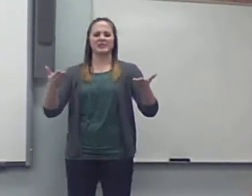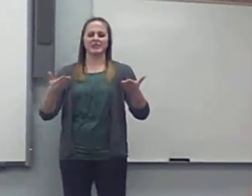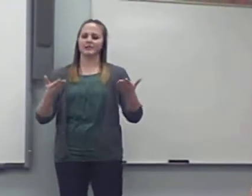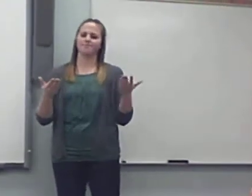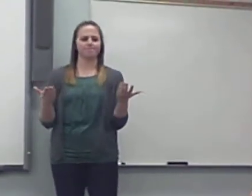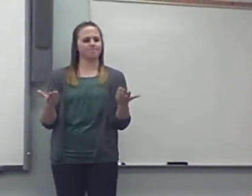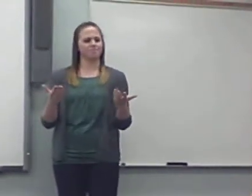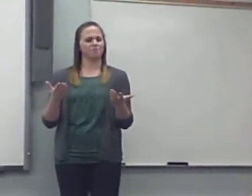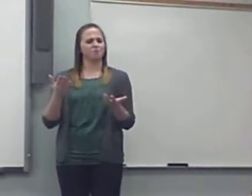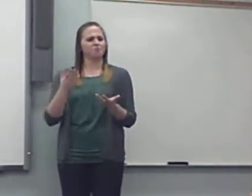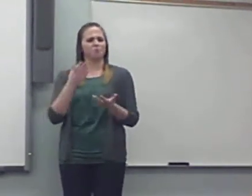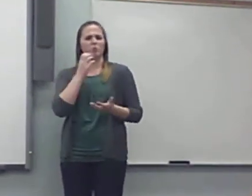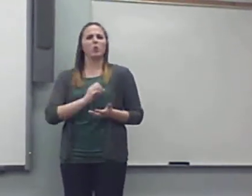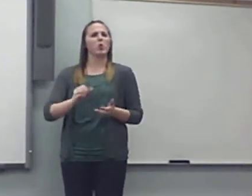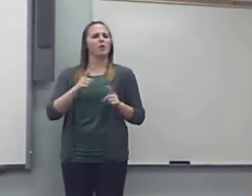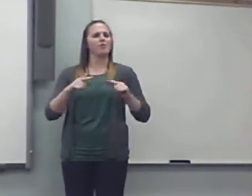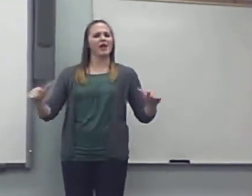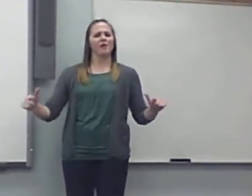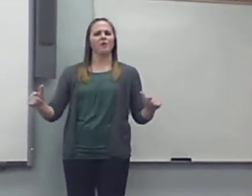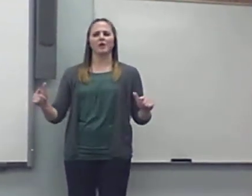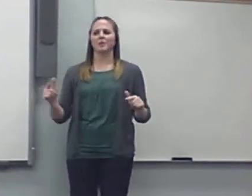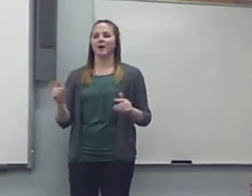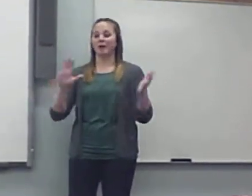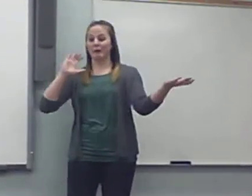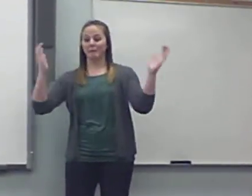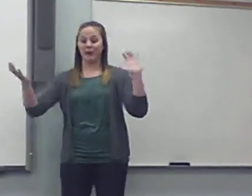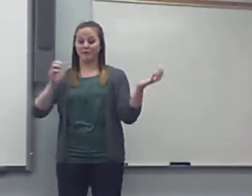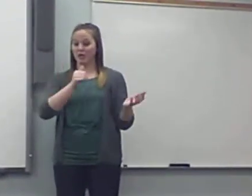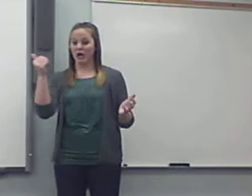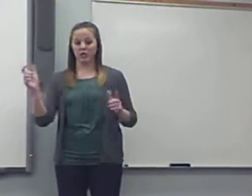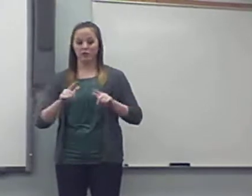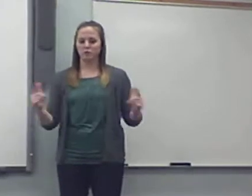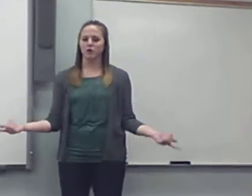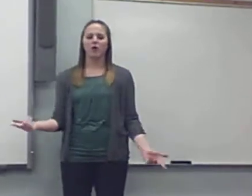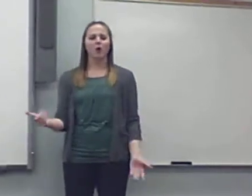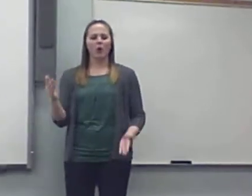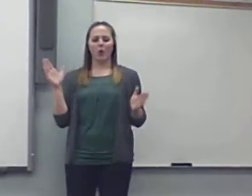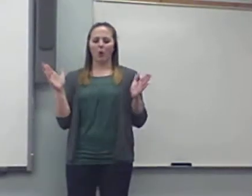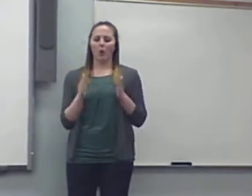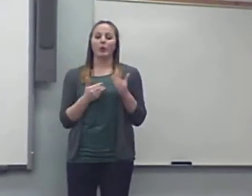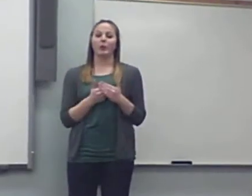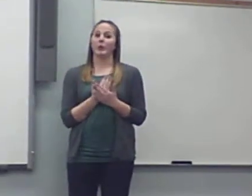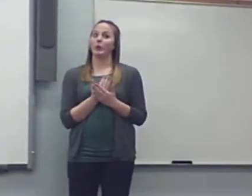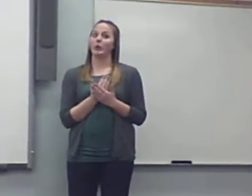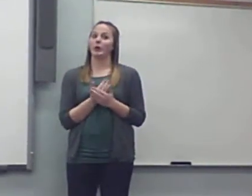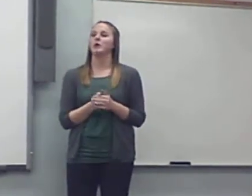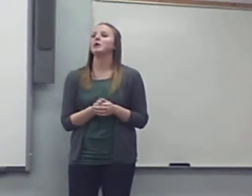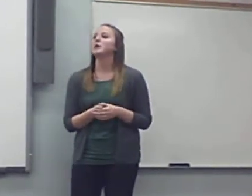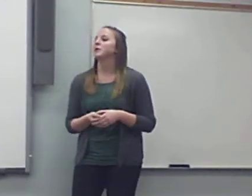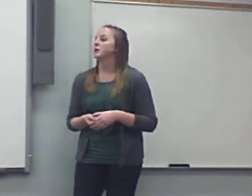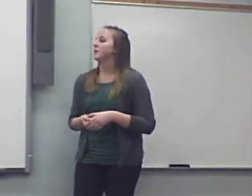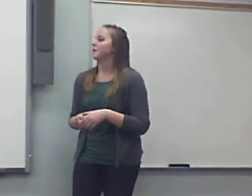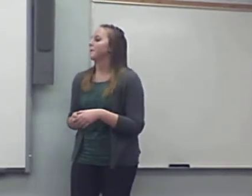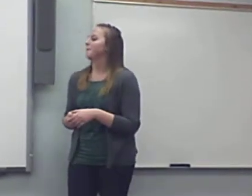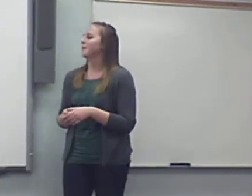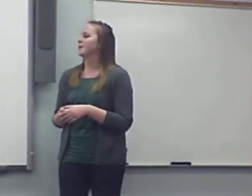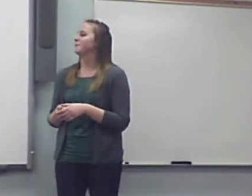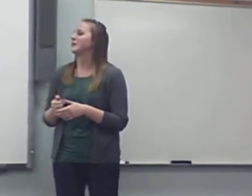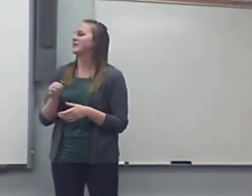lot of linguists and just the community in general. It's better now, but at that time, you're talking about in the 60s, 70s,